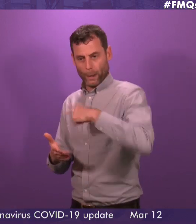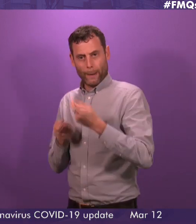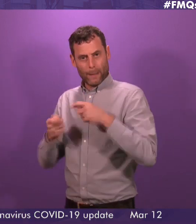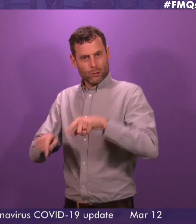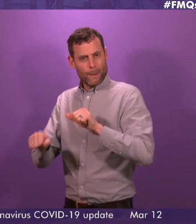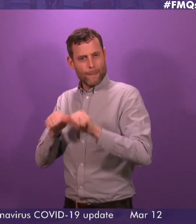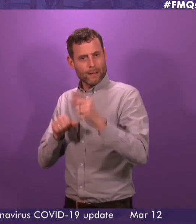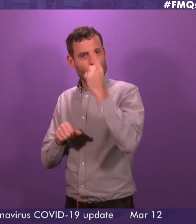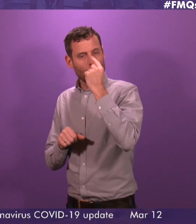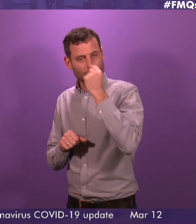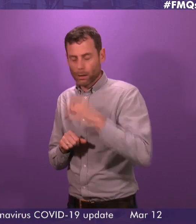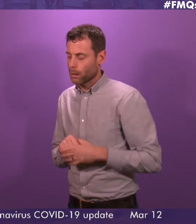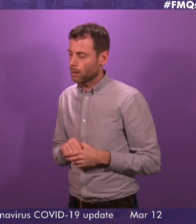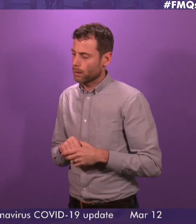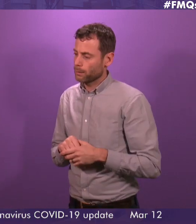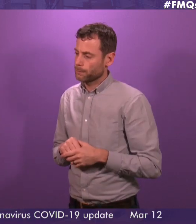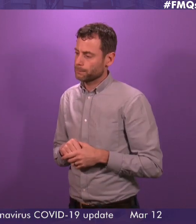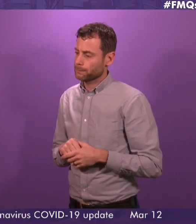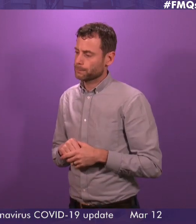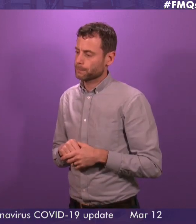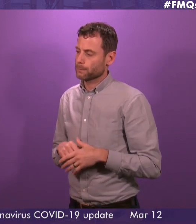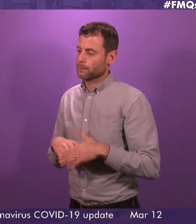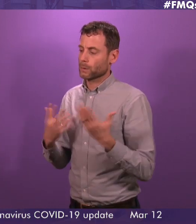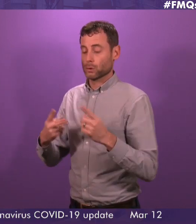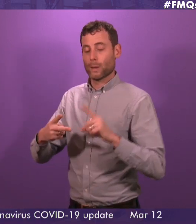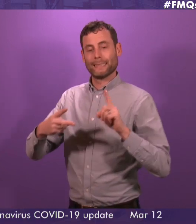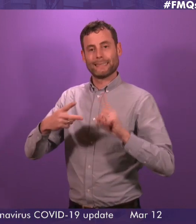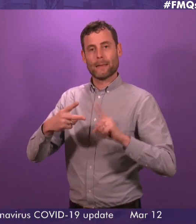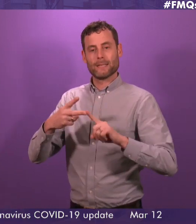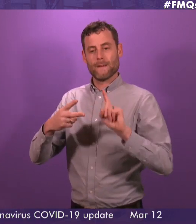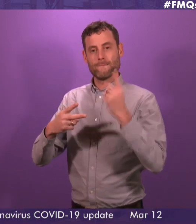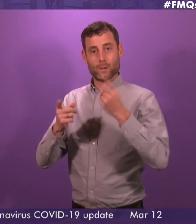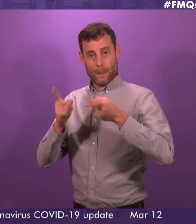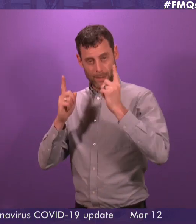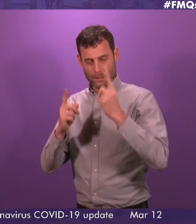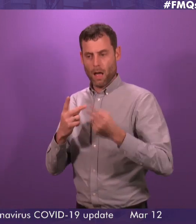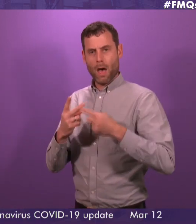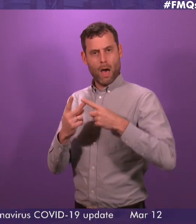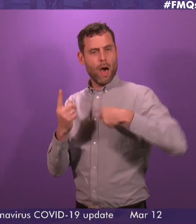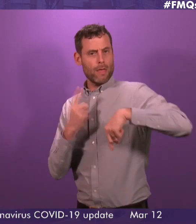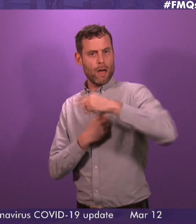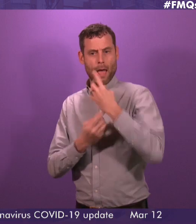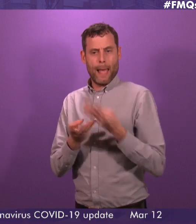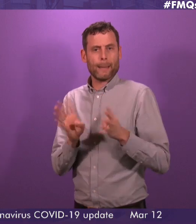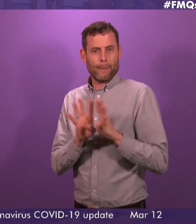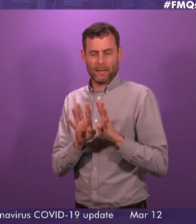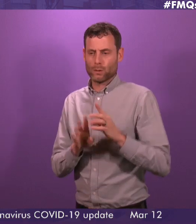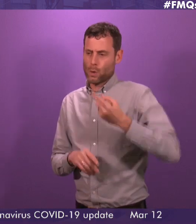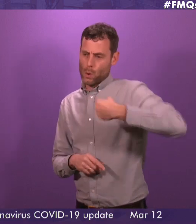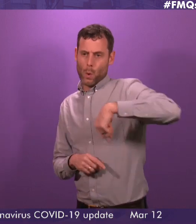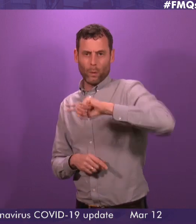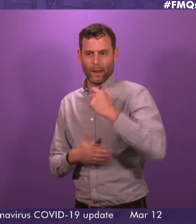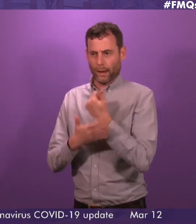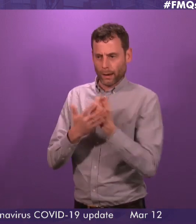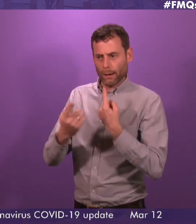in addition, of course, the Deputy First Minister and other colleagues in Cabinet are in direct discussions with